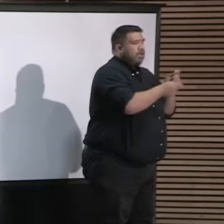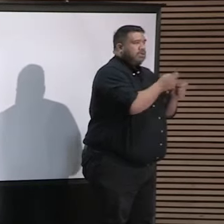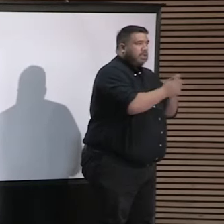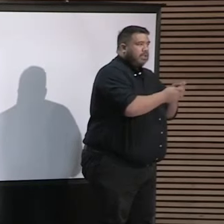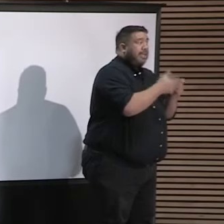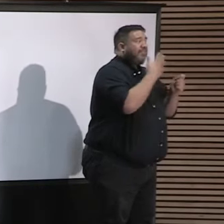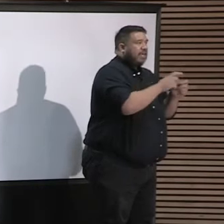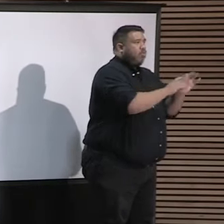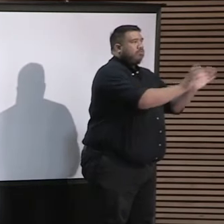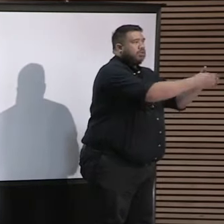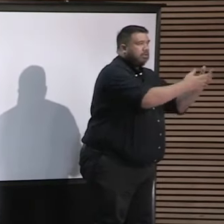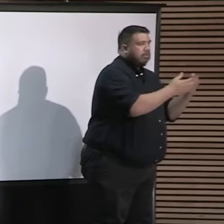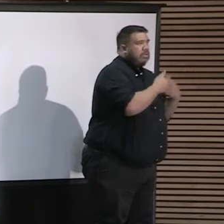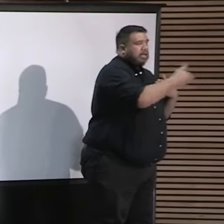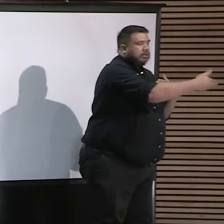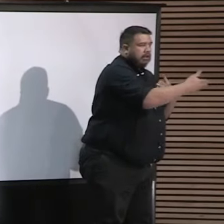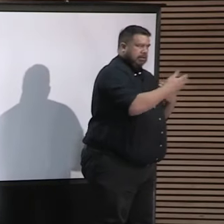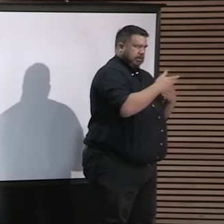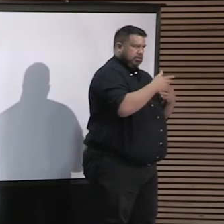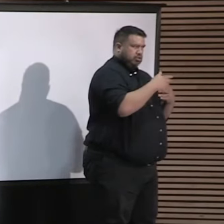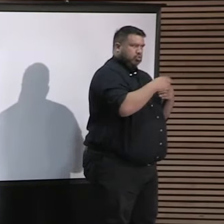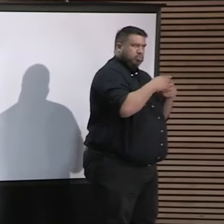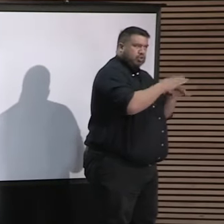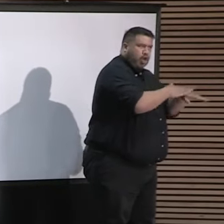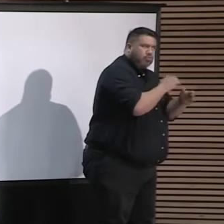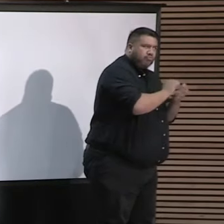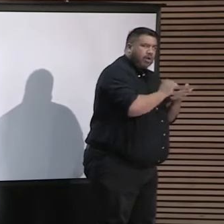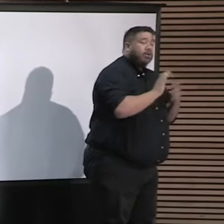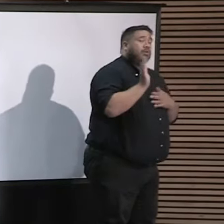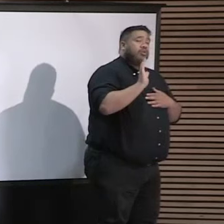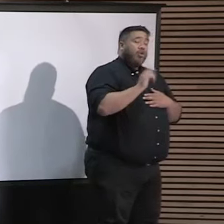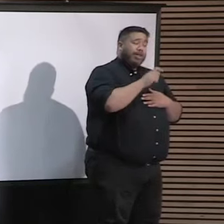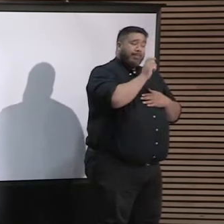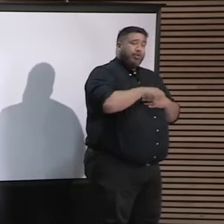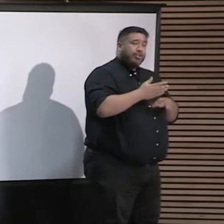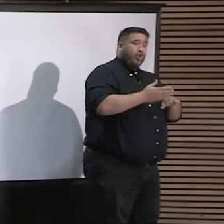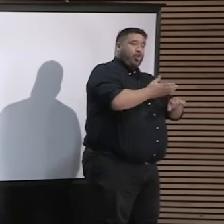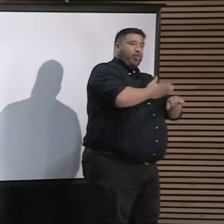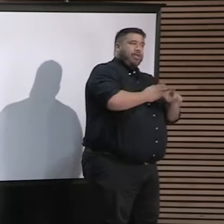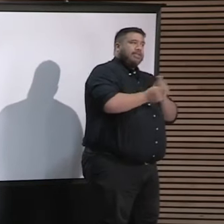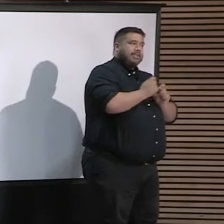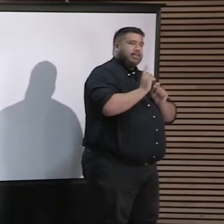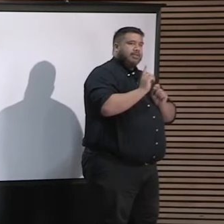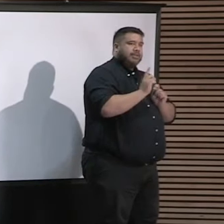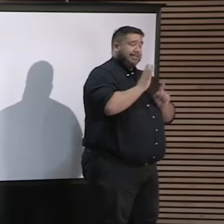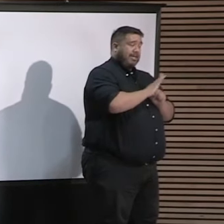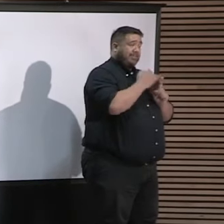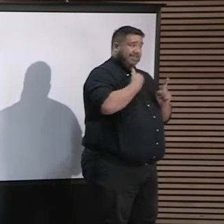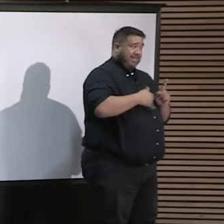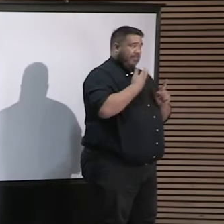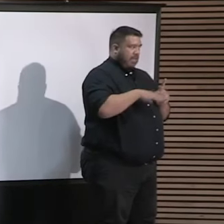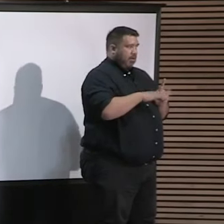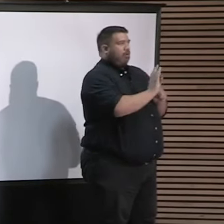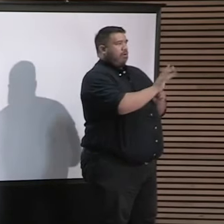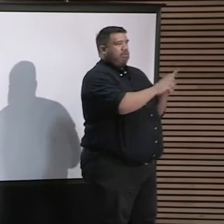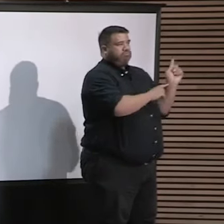onset. No, I'll ask the Director General to comment again, but this person was tested fairly early on after displaying symptoms,